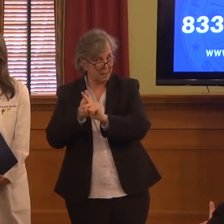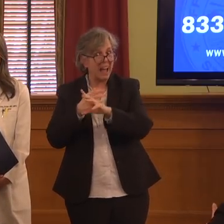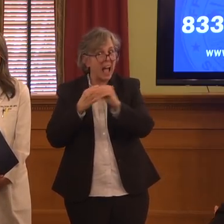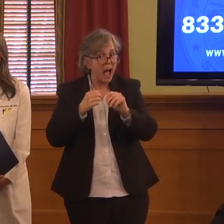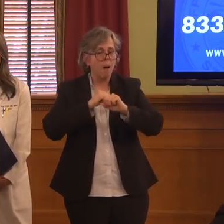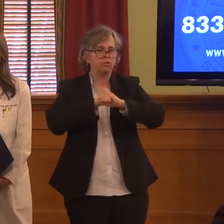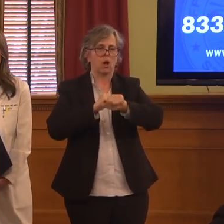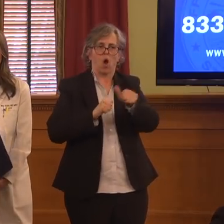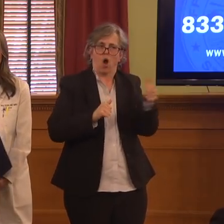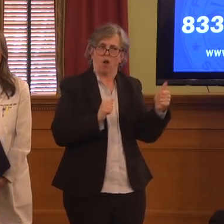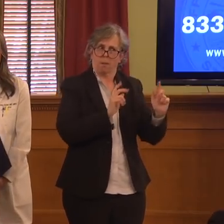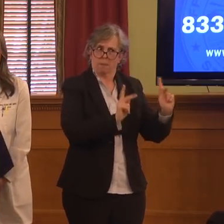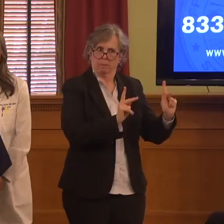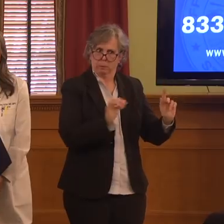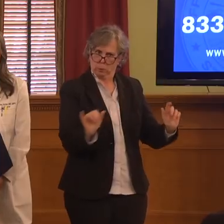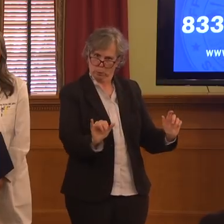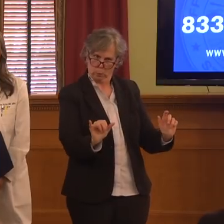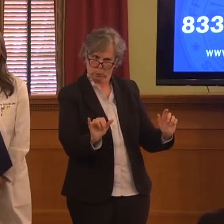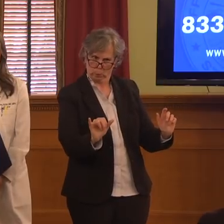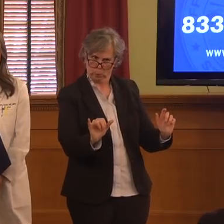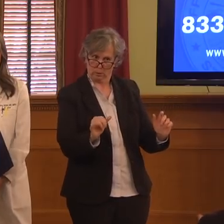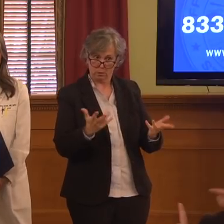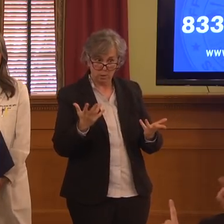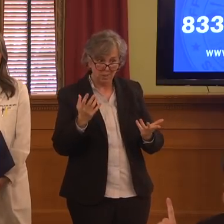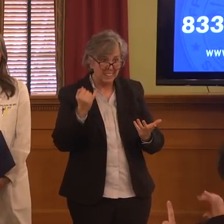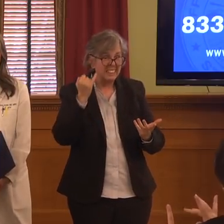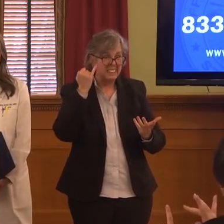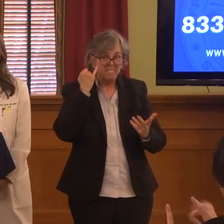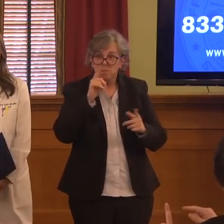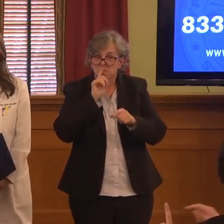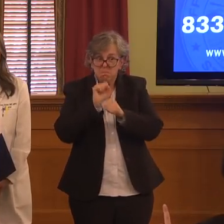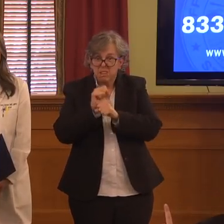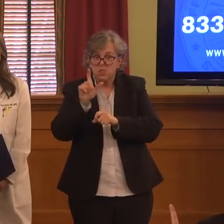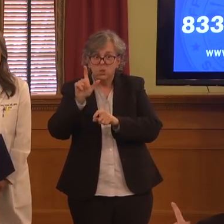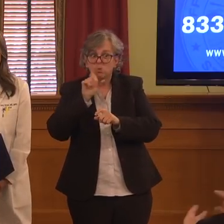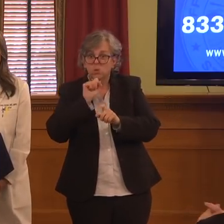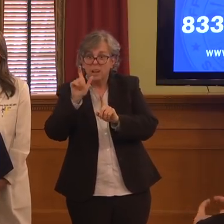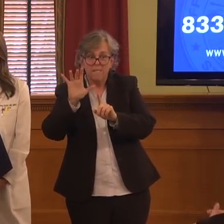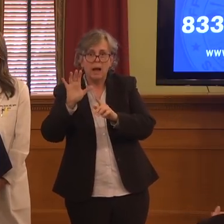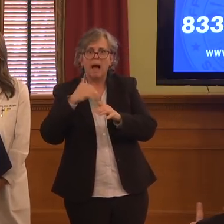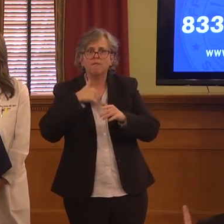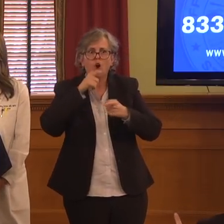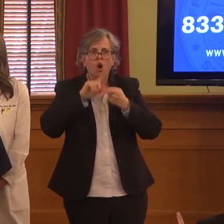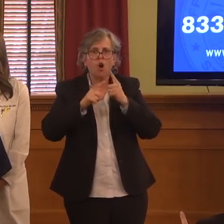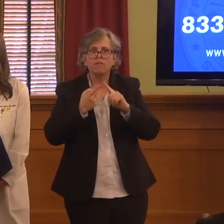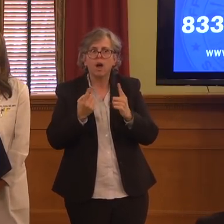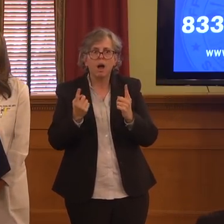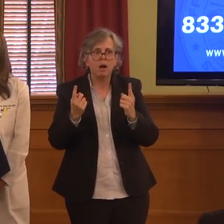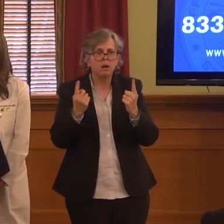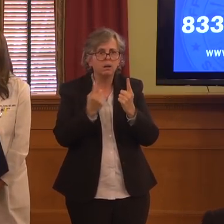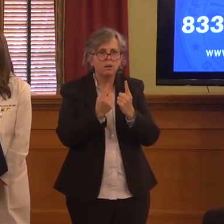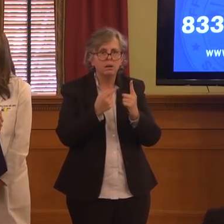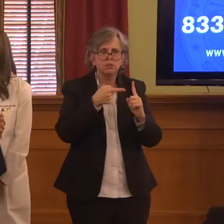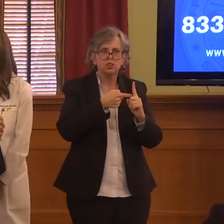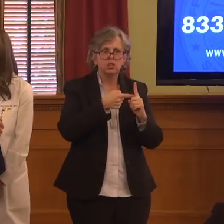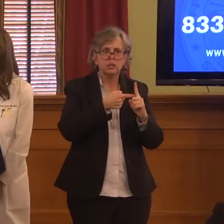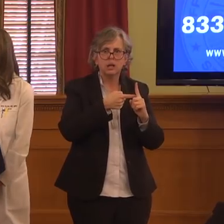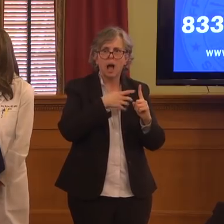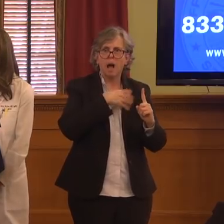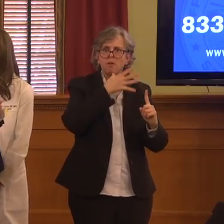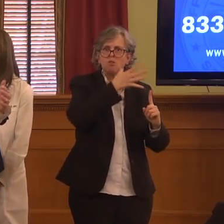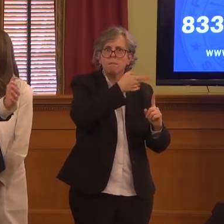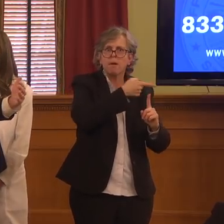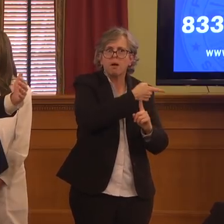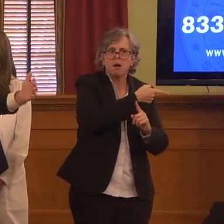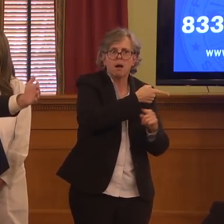25-year-old has a girlfriend, and that girlfriend has a grandmother, and the grandmother has a friend, and we could